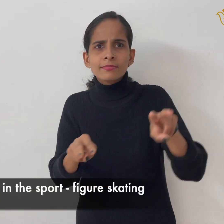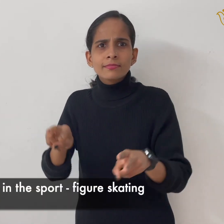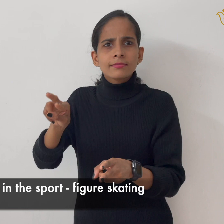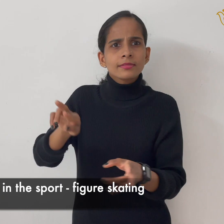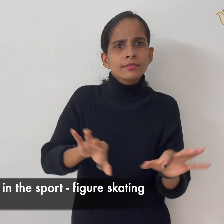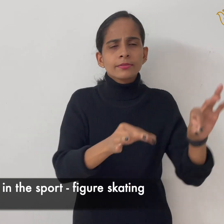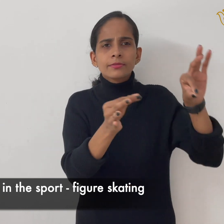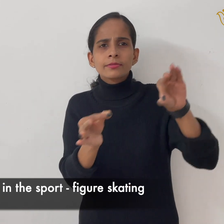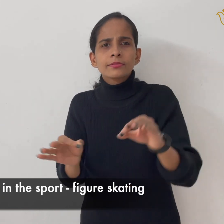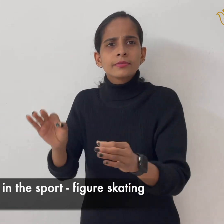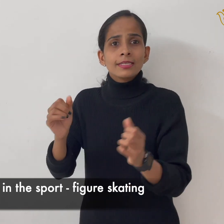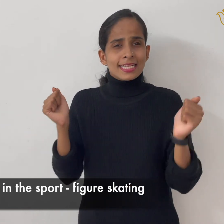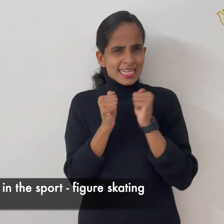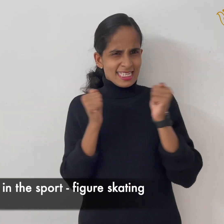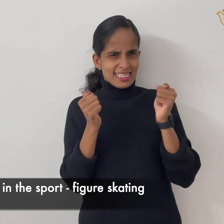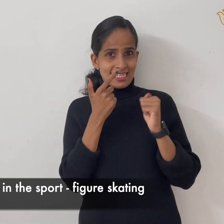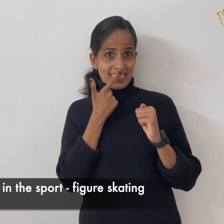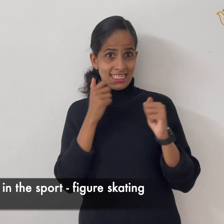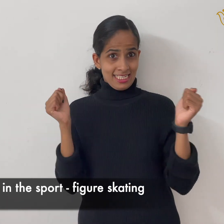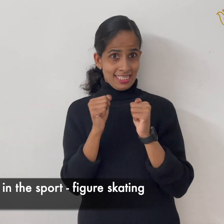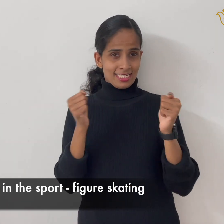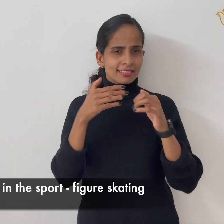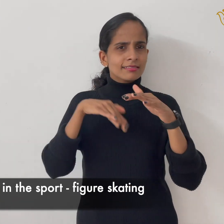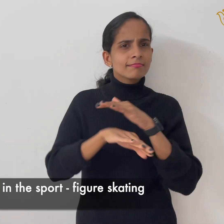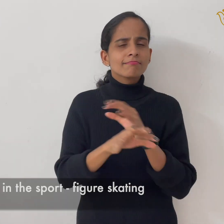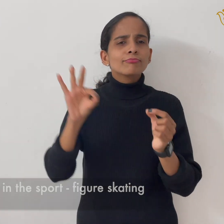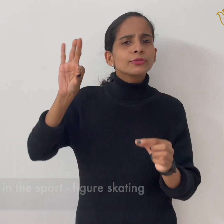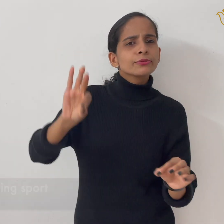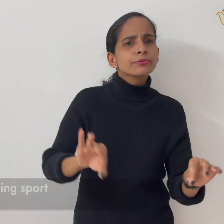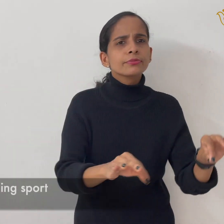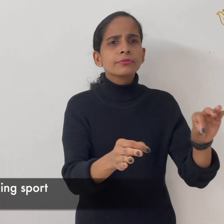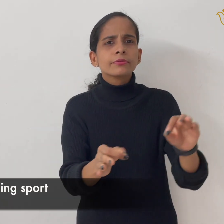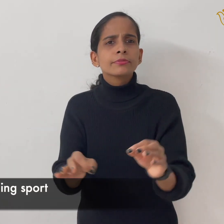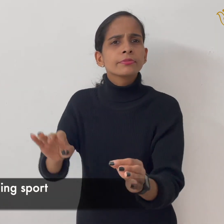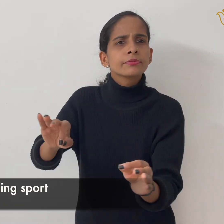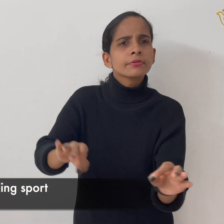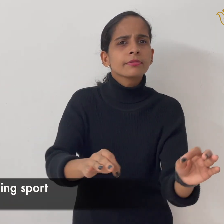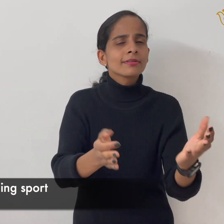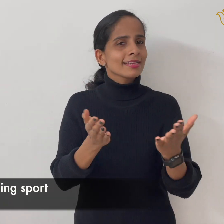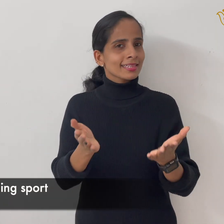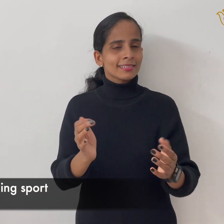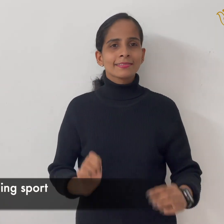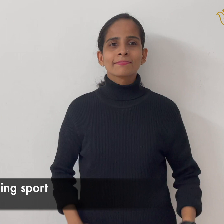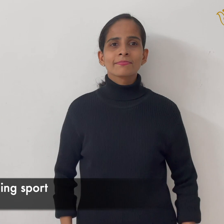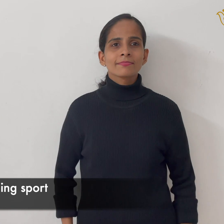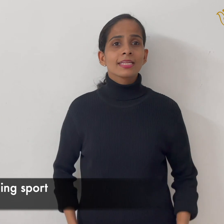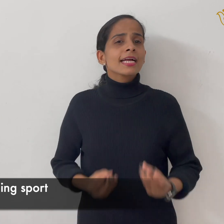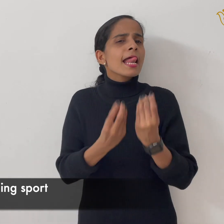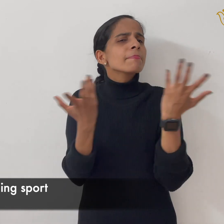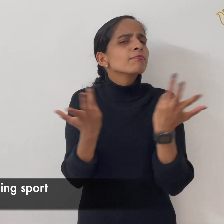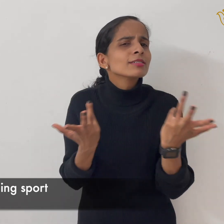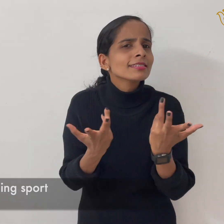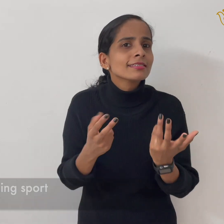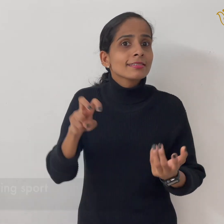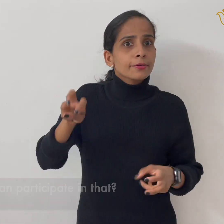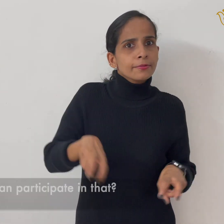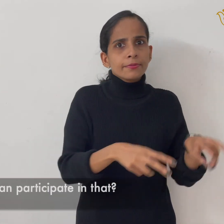the sport? Figure skating on ice, beautiful gliding sport. How